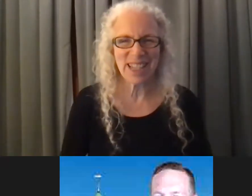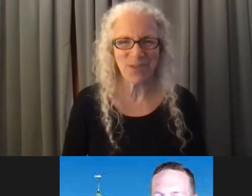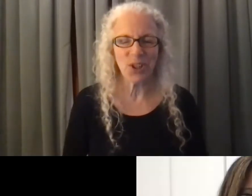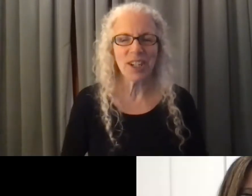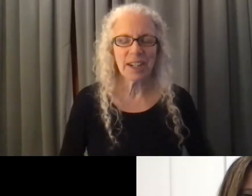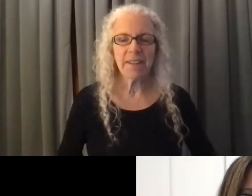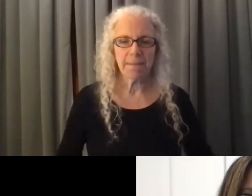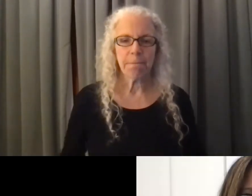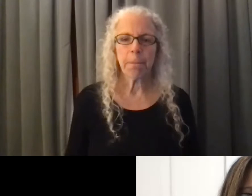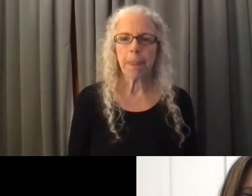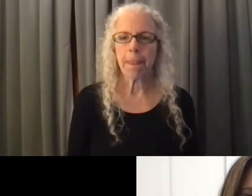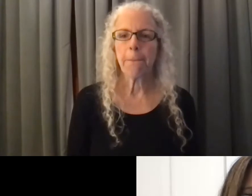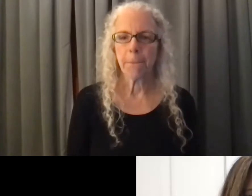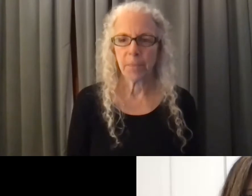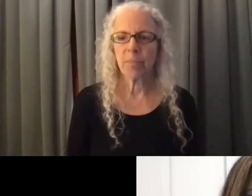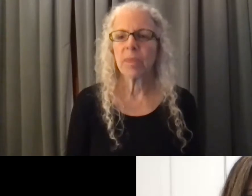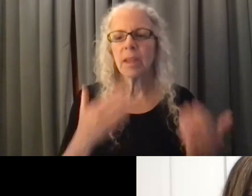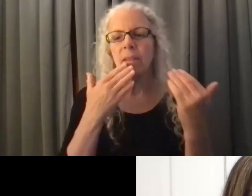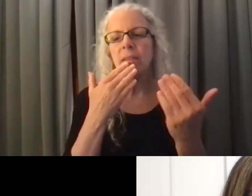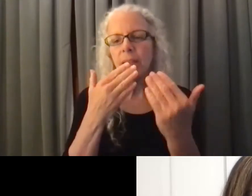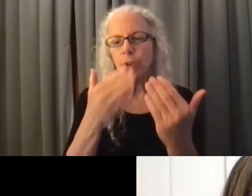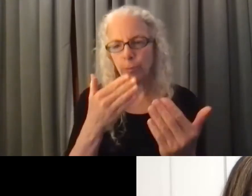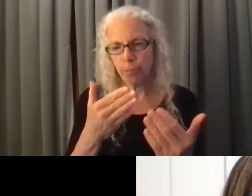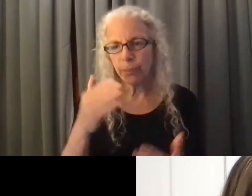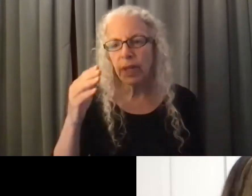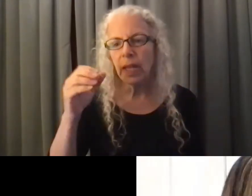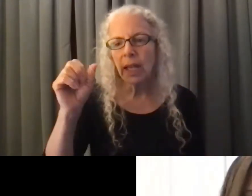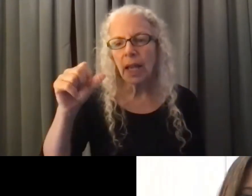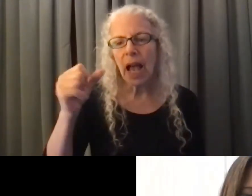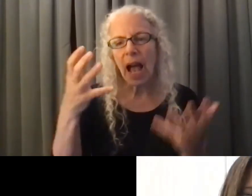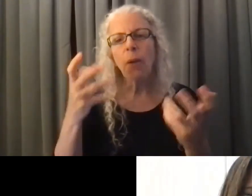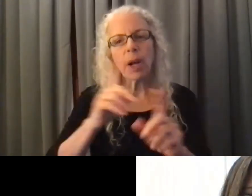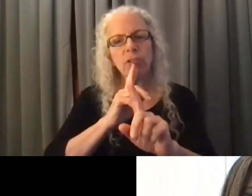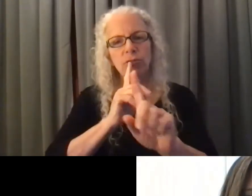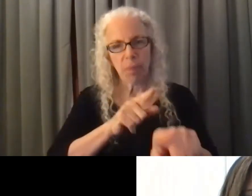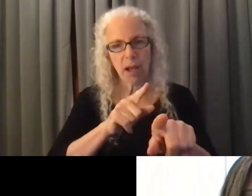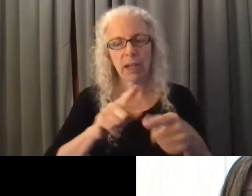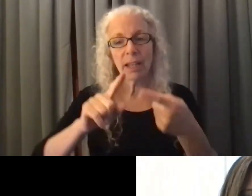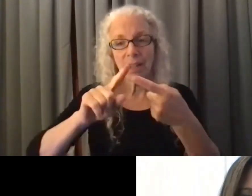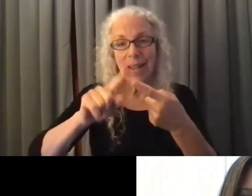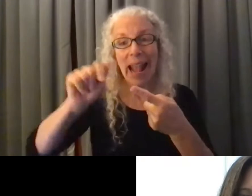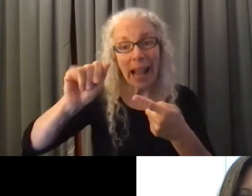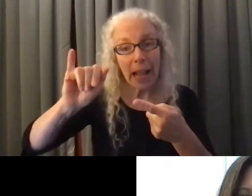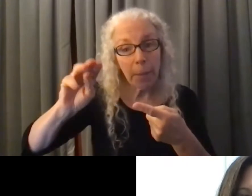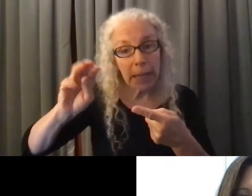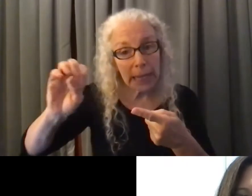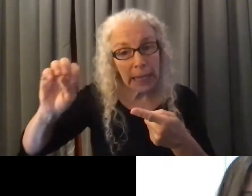floor. Great. Thank you, Tim. I just wanted to respond to both Amy and Bonnie's comments about the data and about